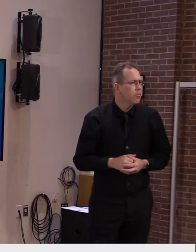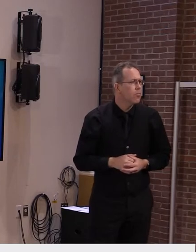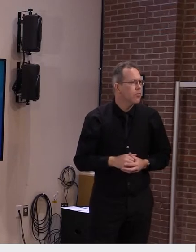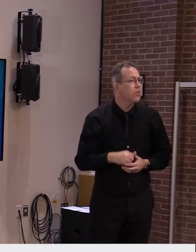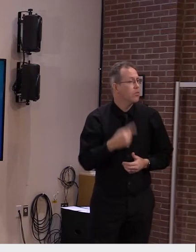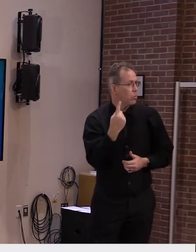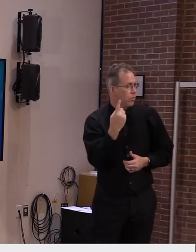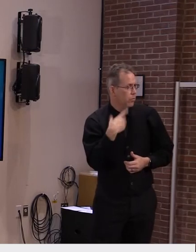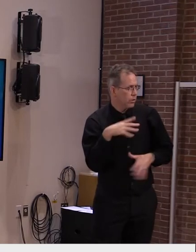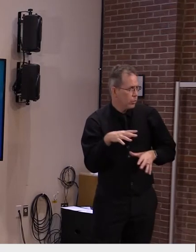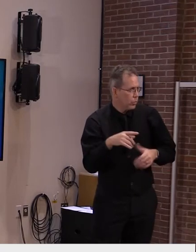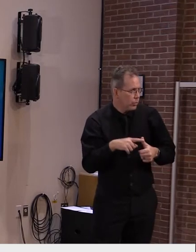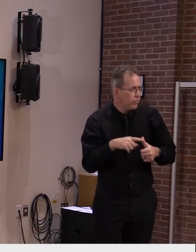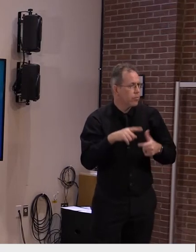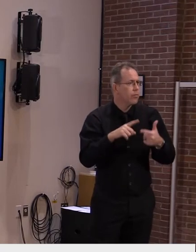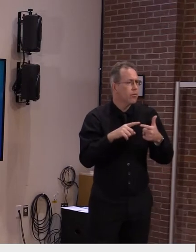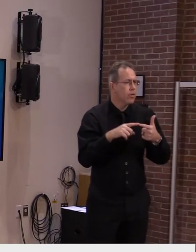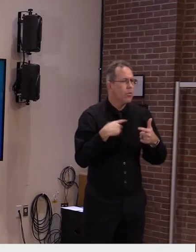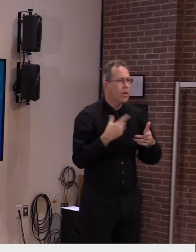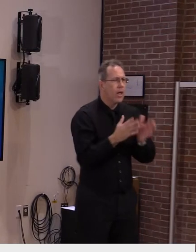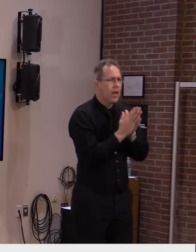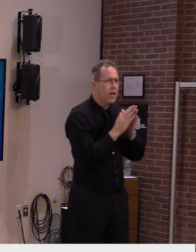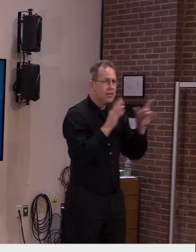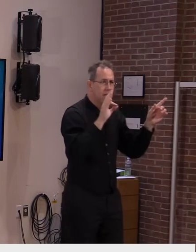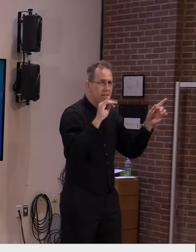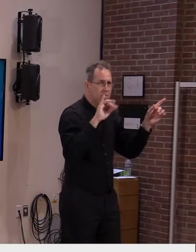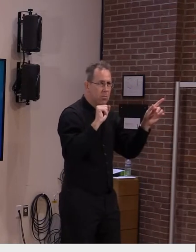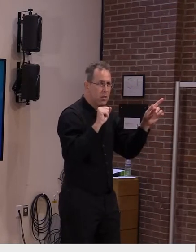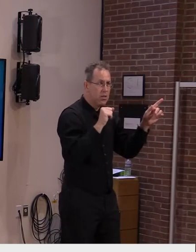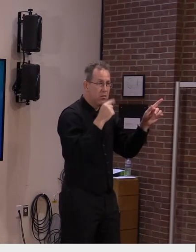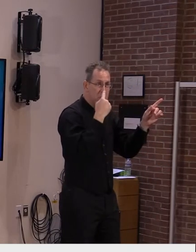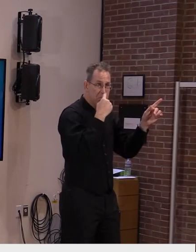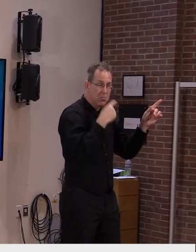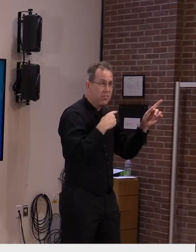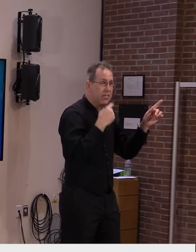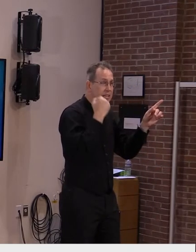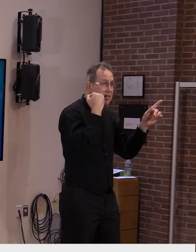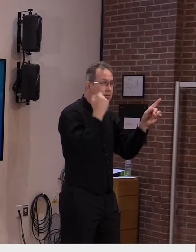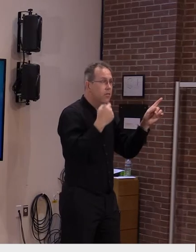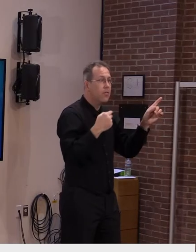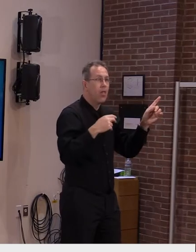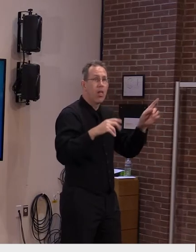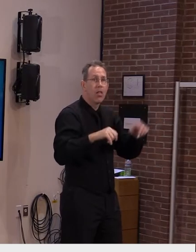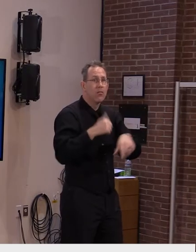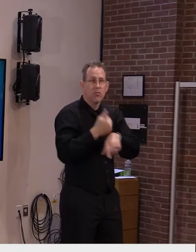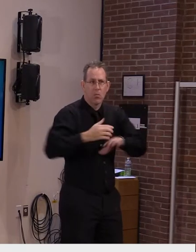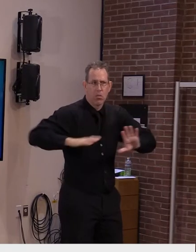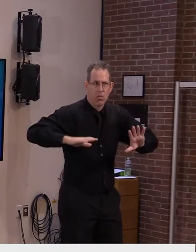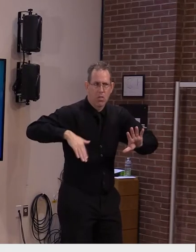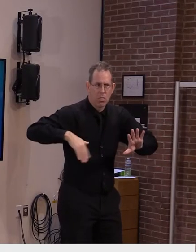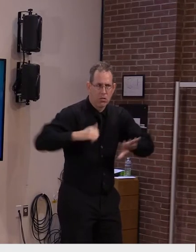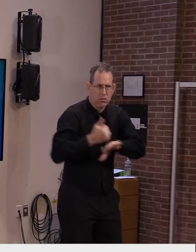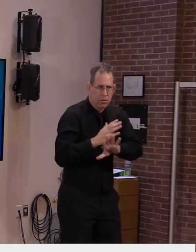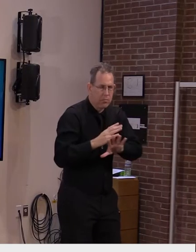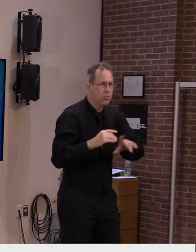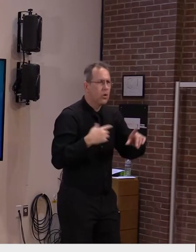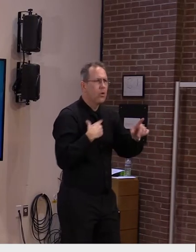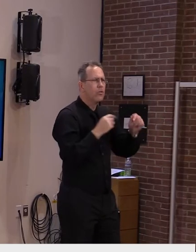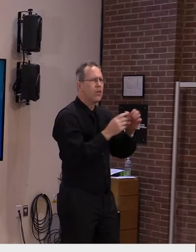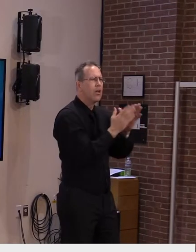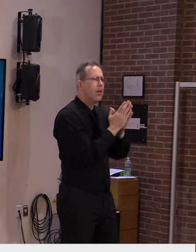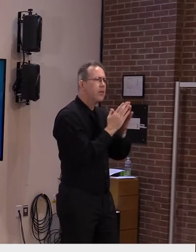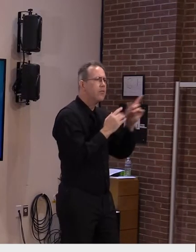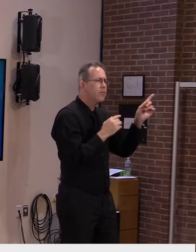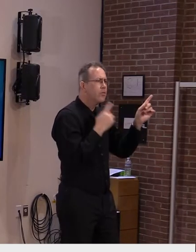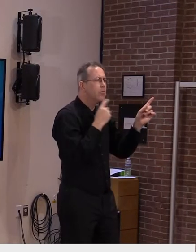if we design something that isn't really in Vermont yet, especially at critical care facilities,